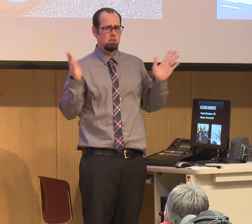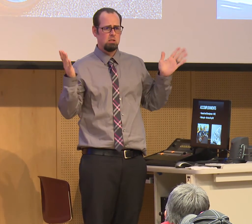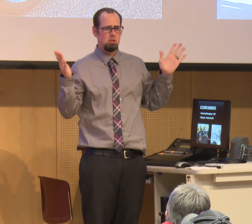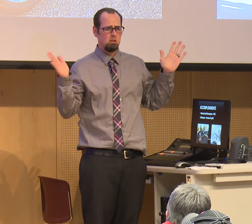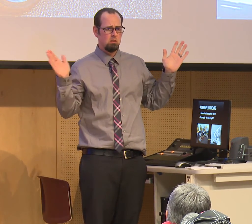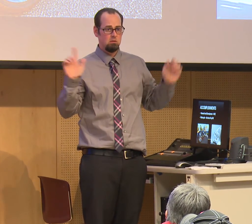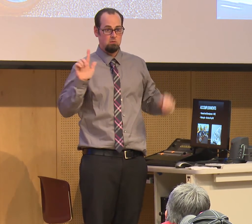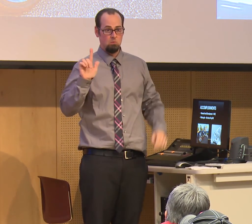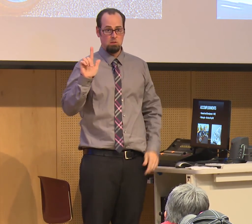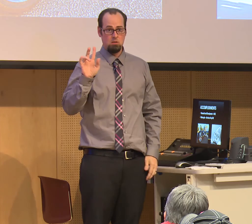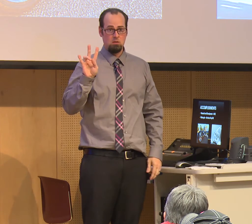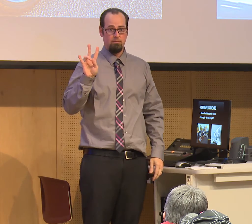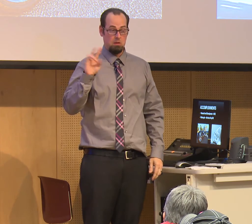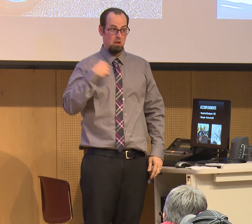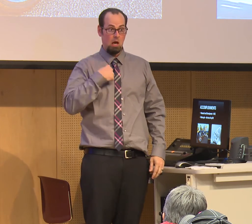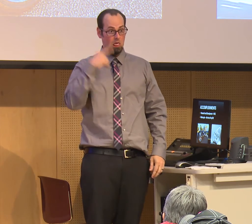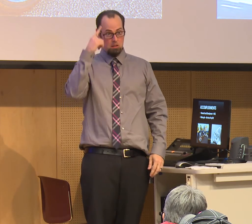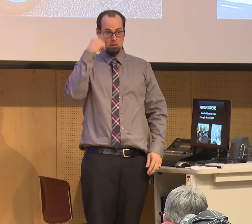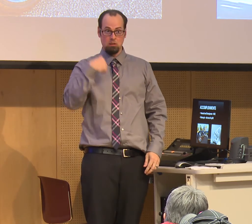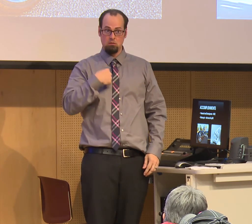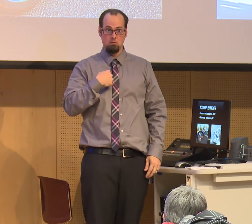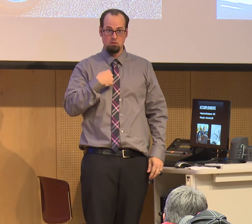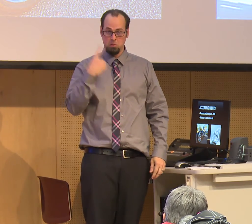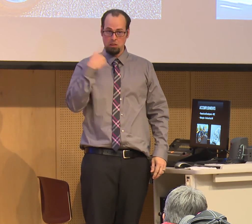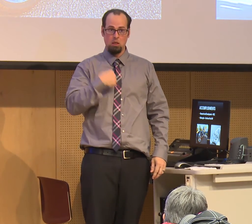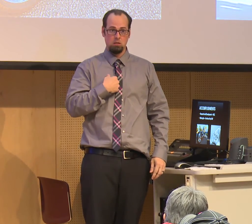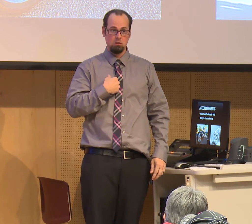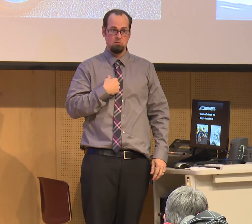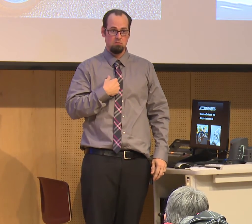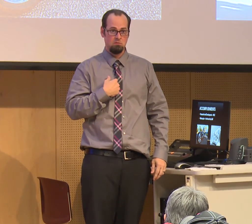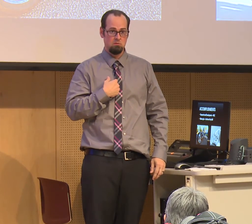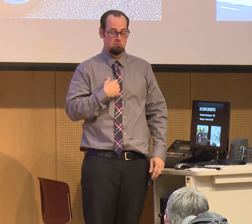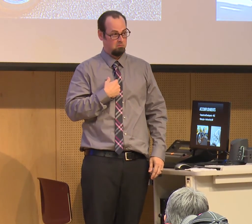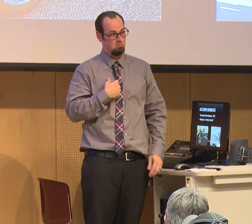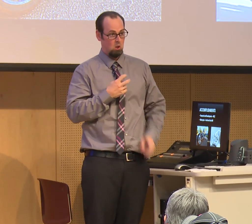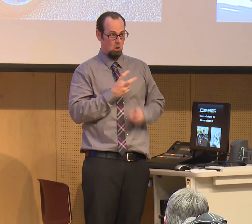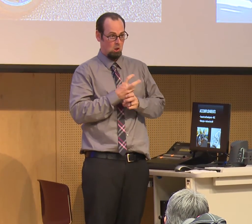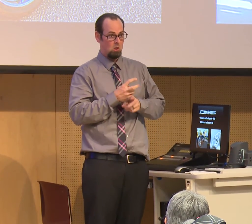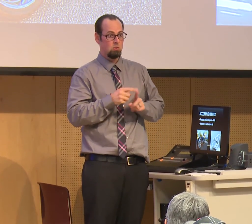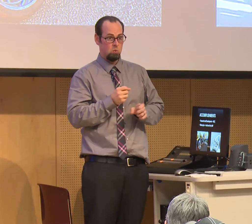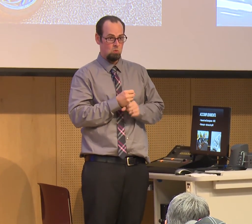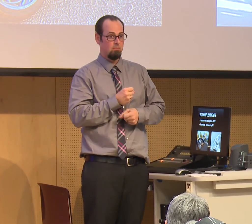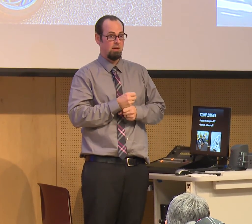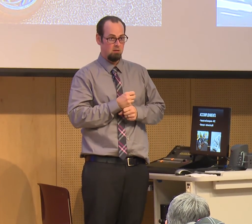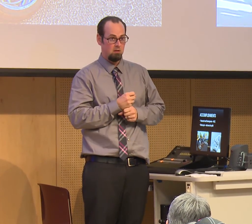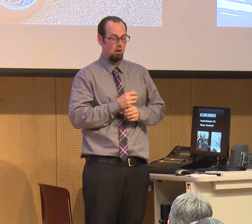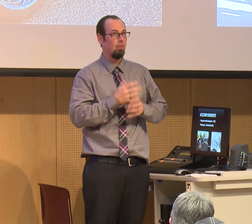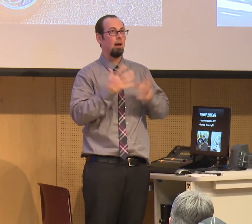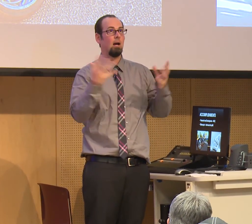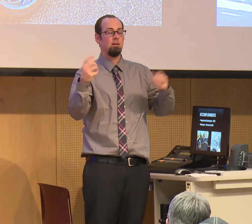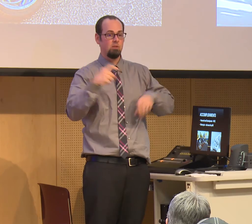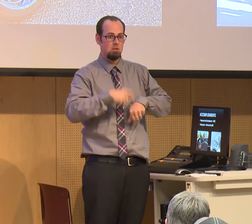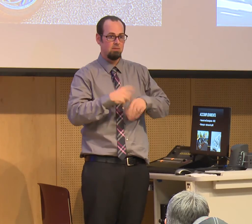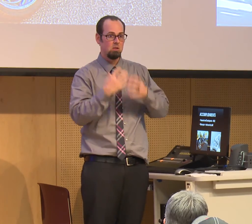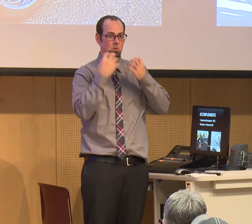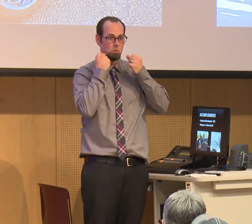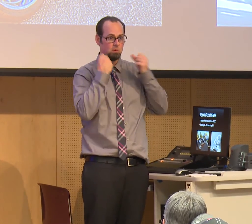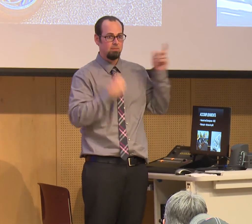27 parts to it. That's a surprise to me, but it was hard to construct. It took a lot of